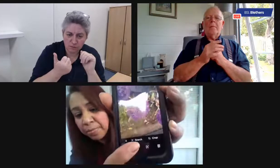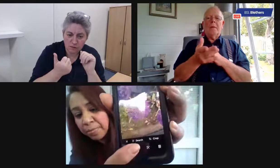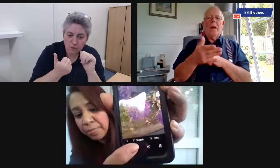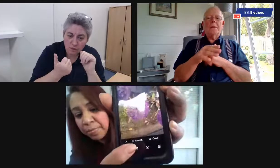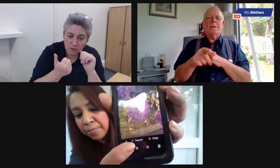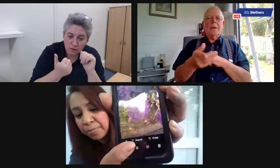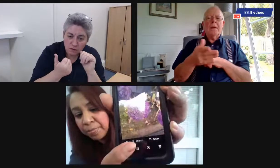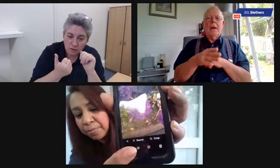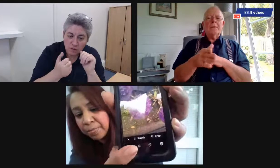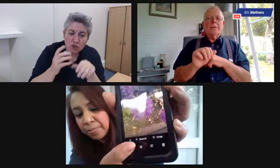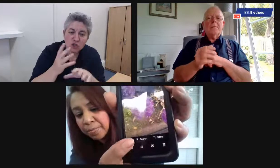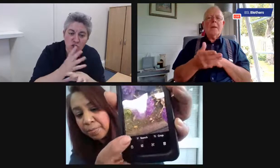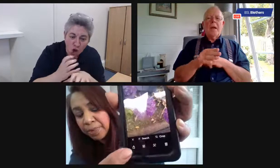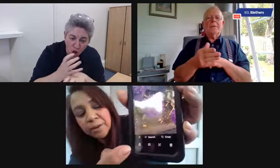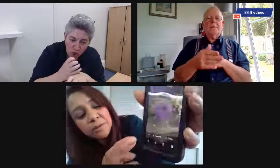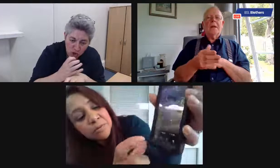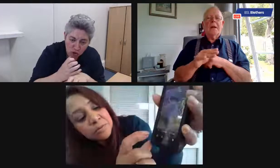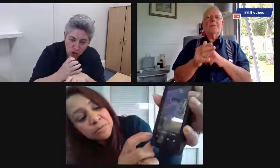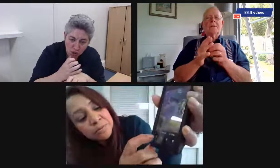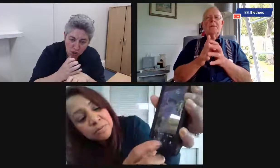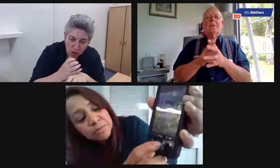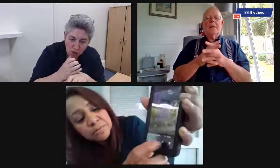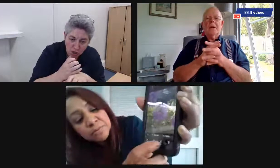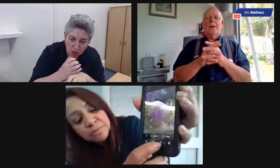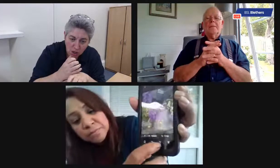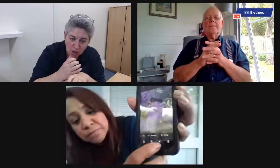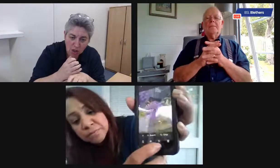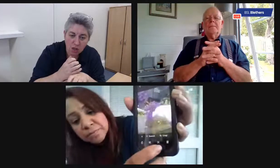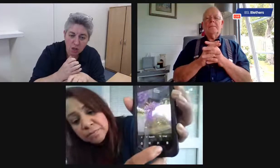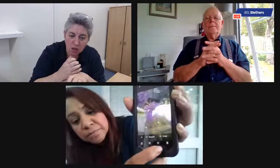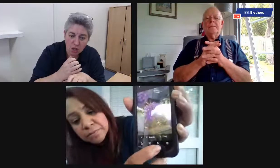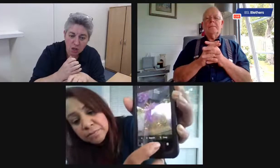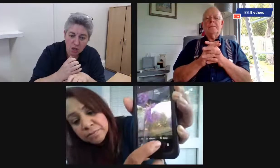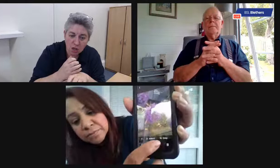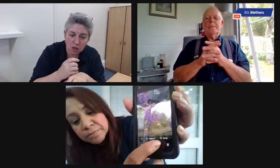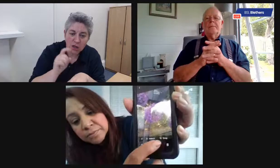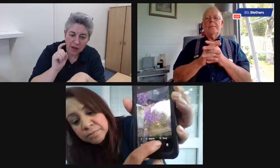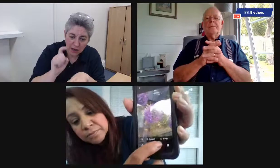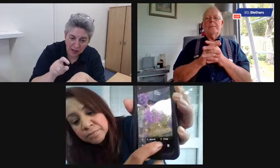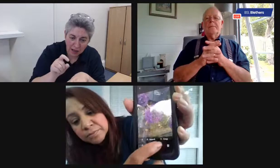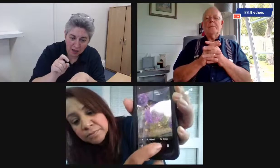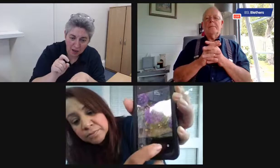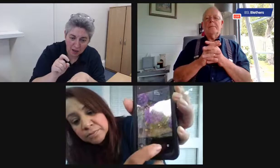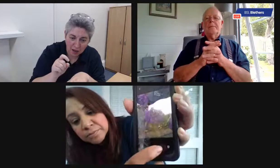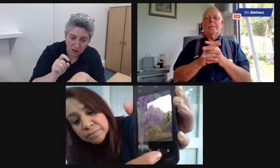So what you see the button there, it says search. So you press that,